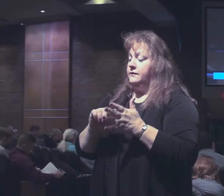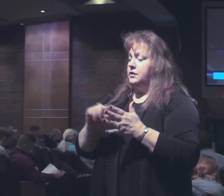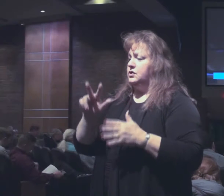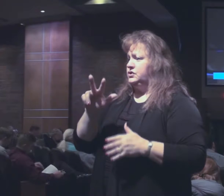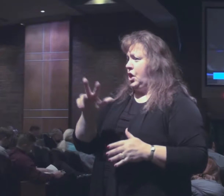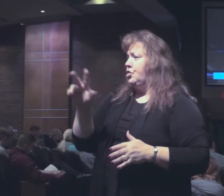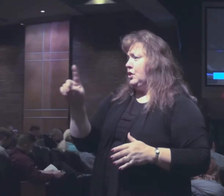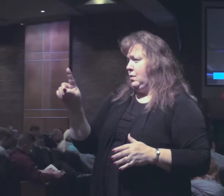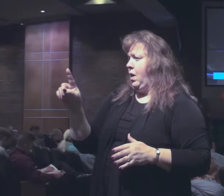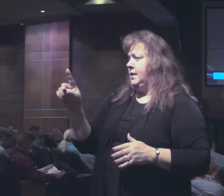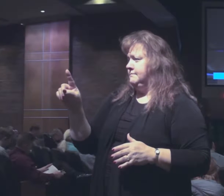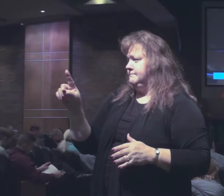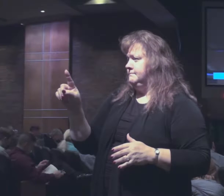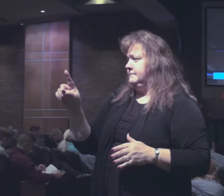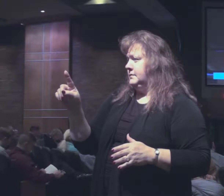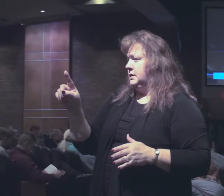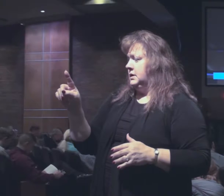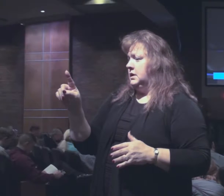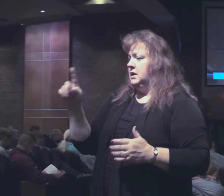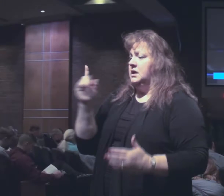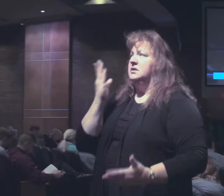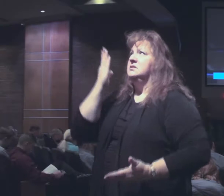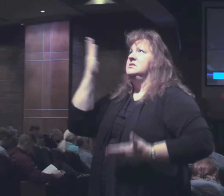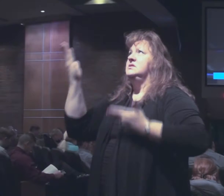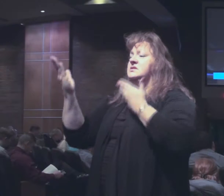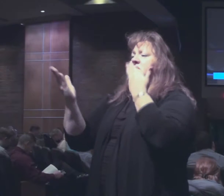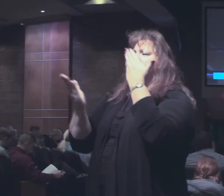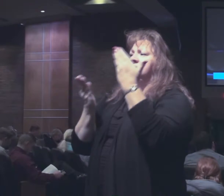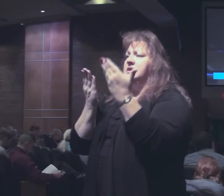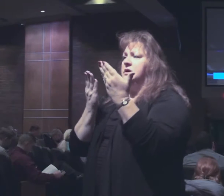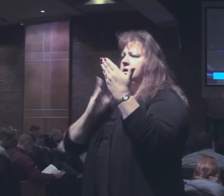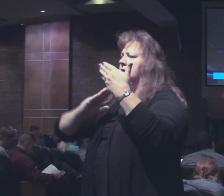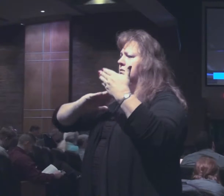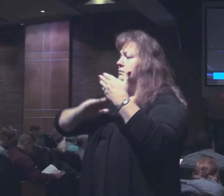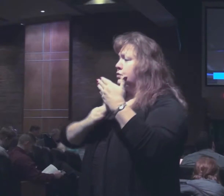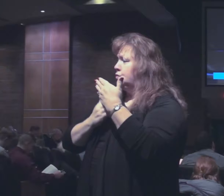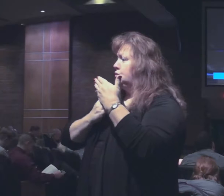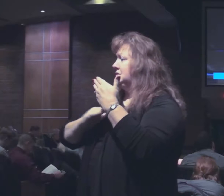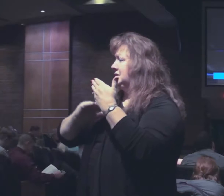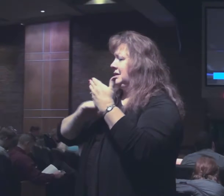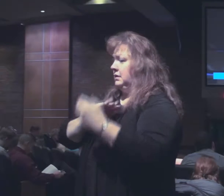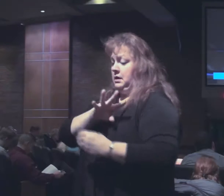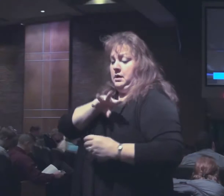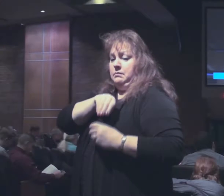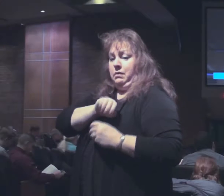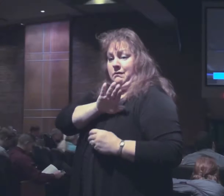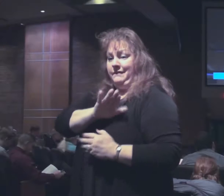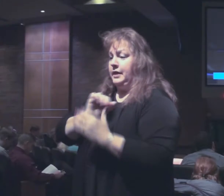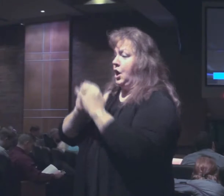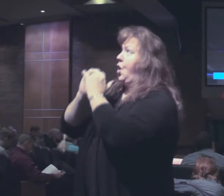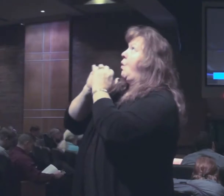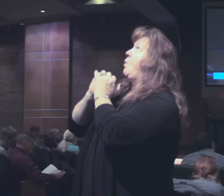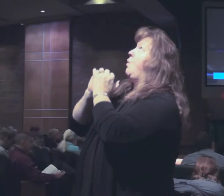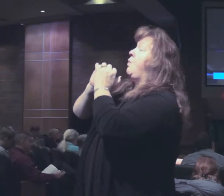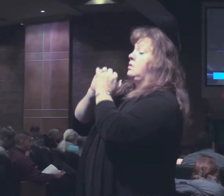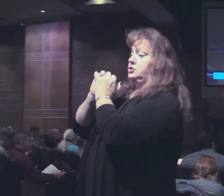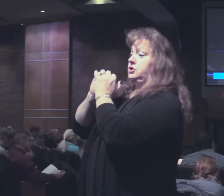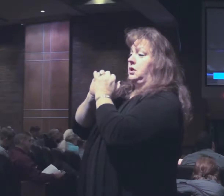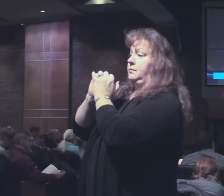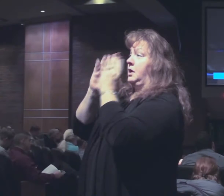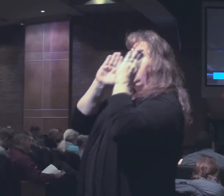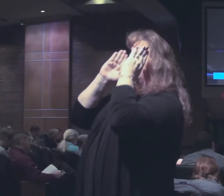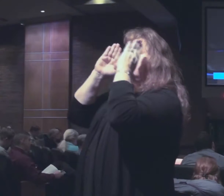verse 31, since the singing and the music was part of the worship that was centered at